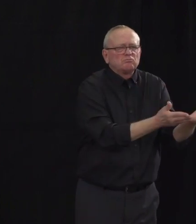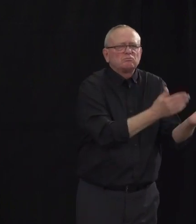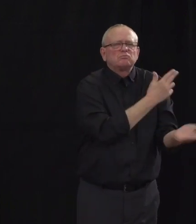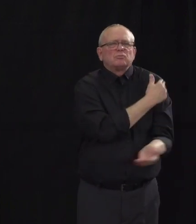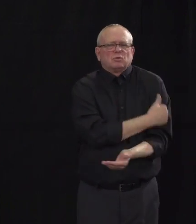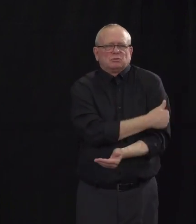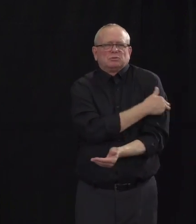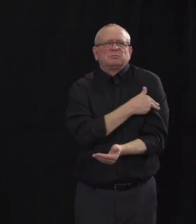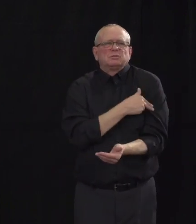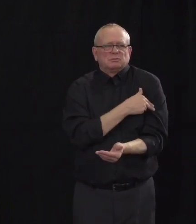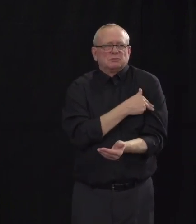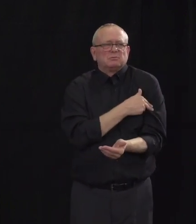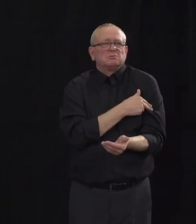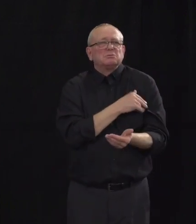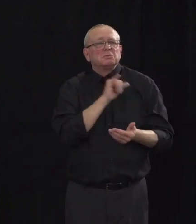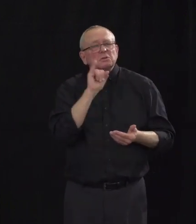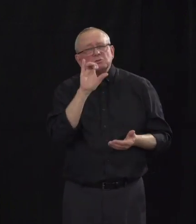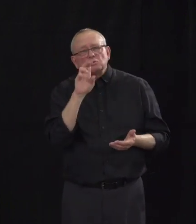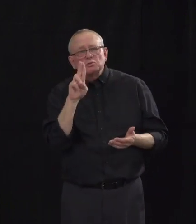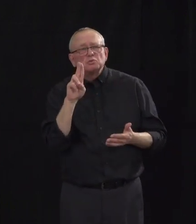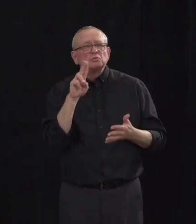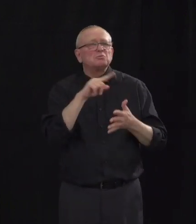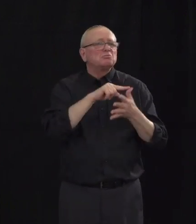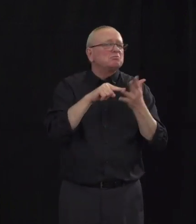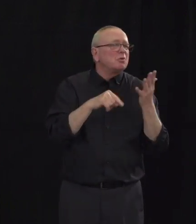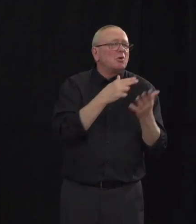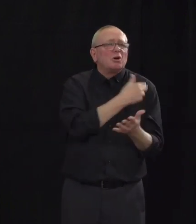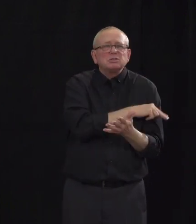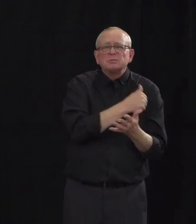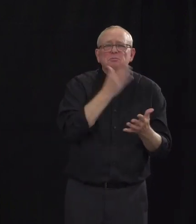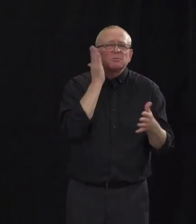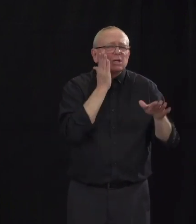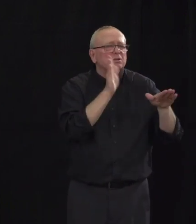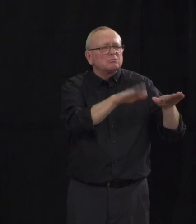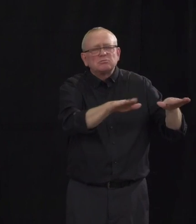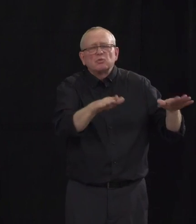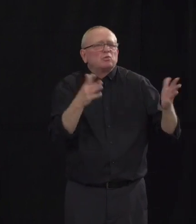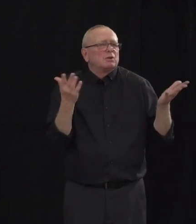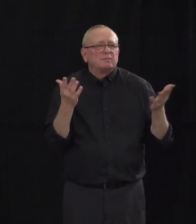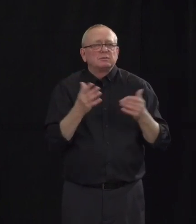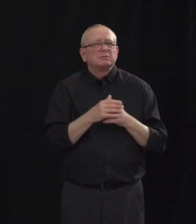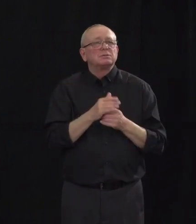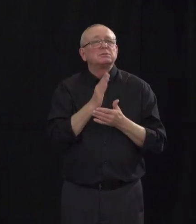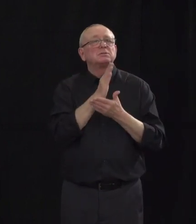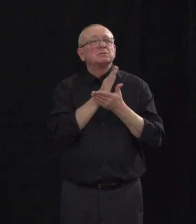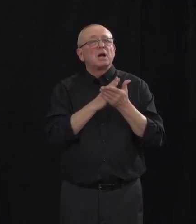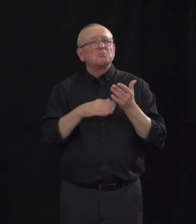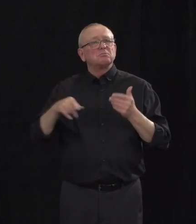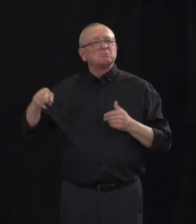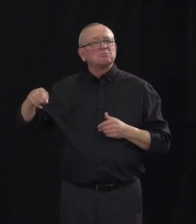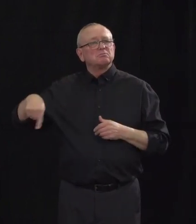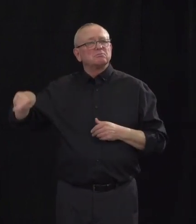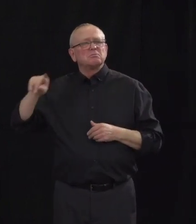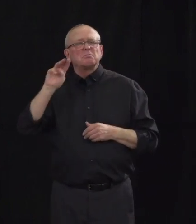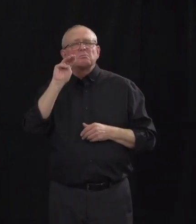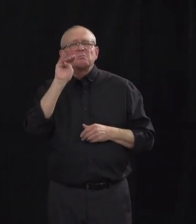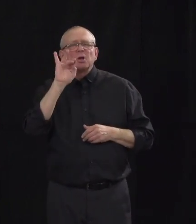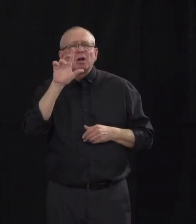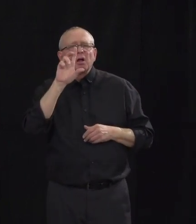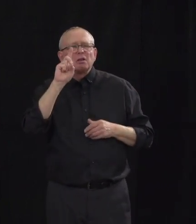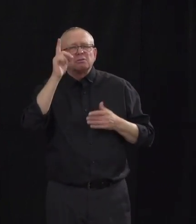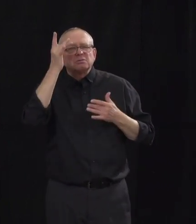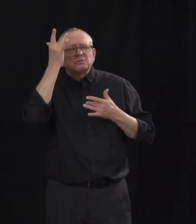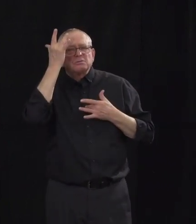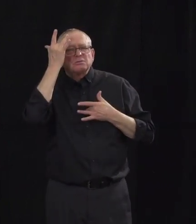those in long-term care, will have mild illness. Not everyone gets severe illness. So those who don't need to be transferred and who can receive